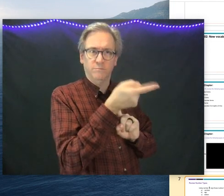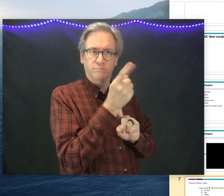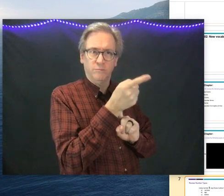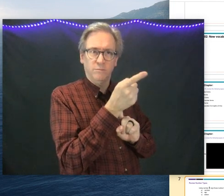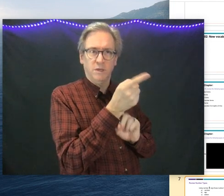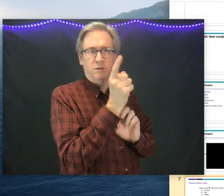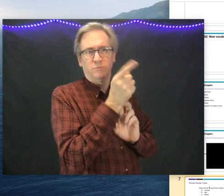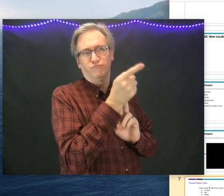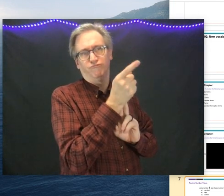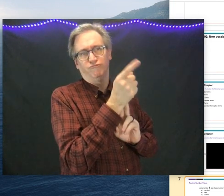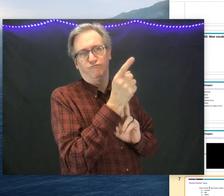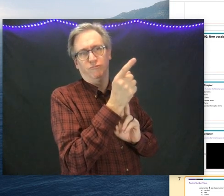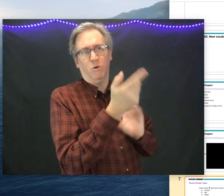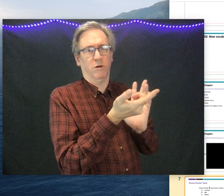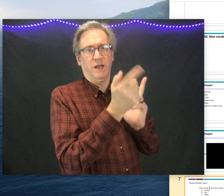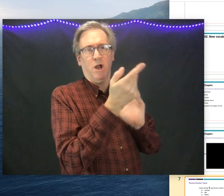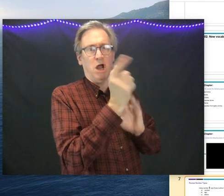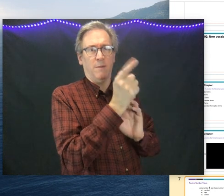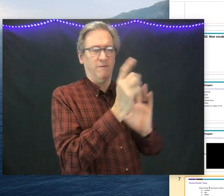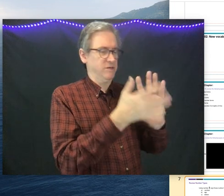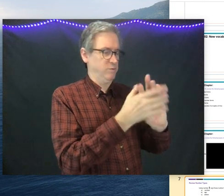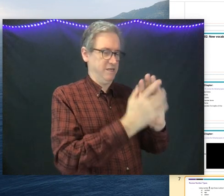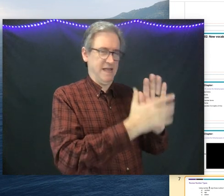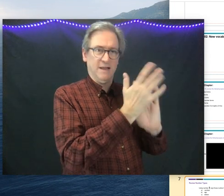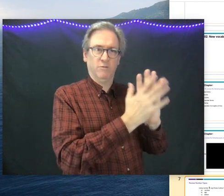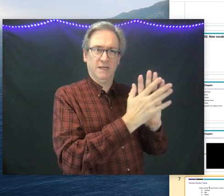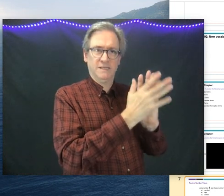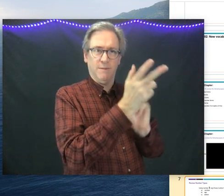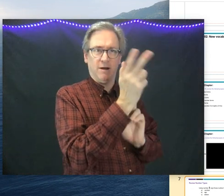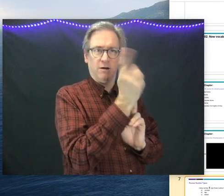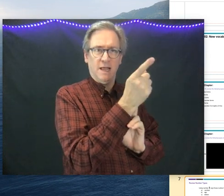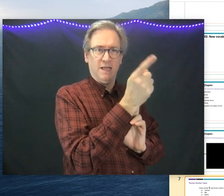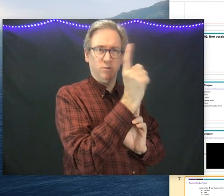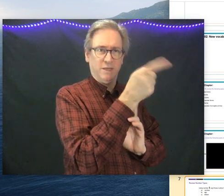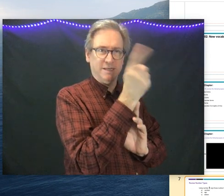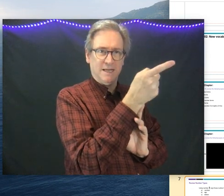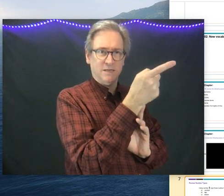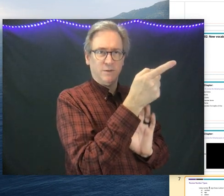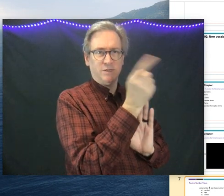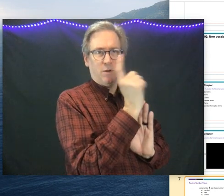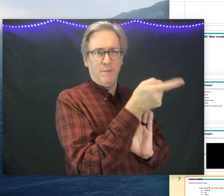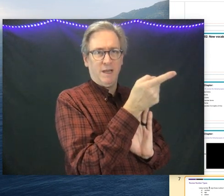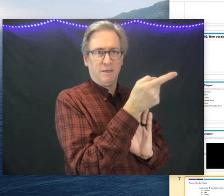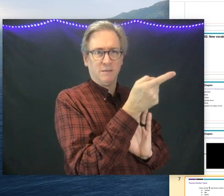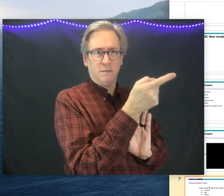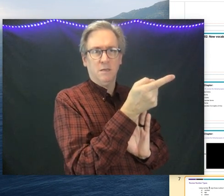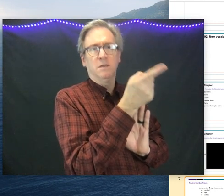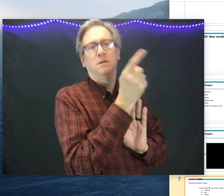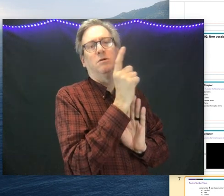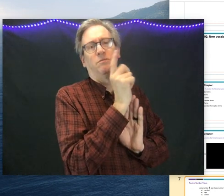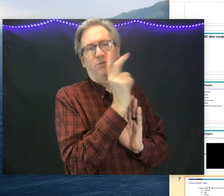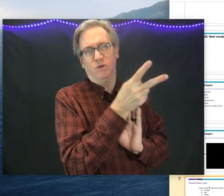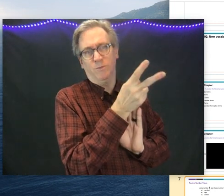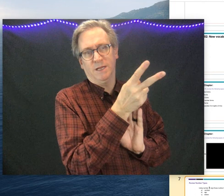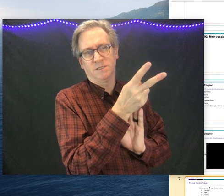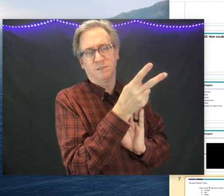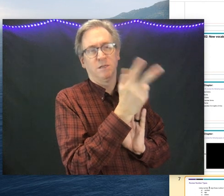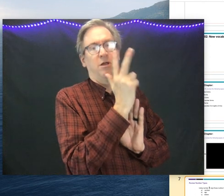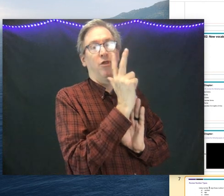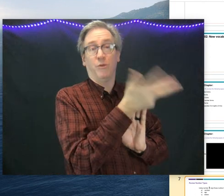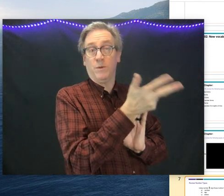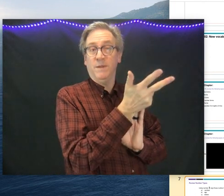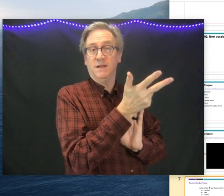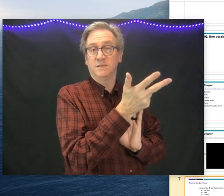finger, or a couple fingers. But this hand really doesn't matter. It's what this hand is doing. So a minute, 2